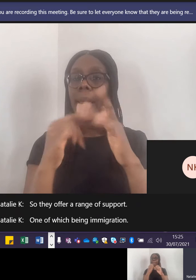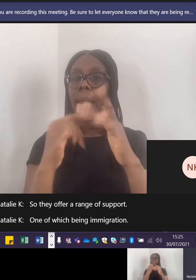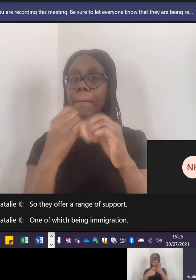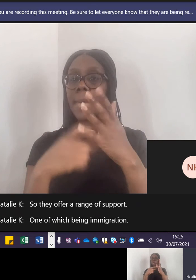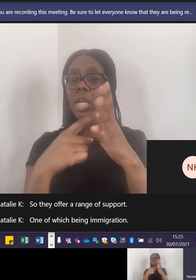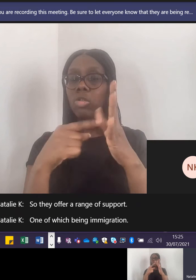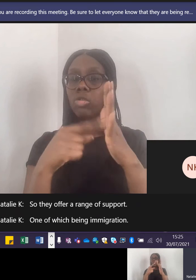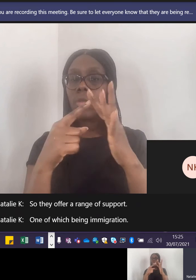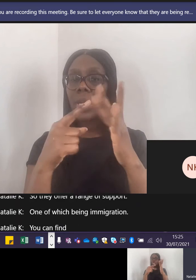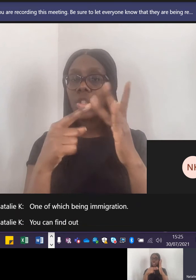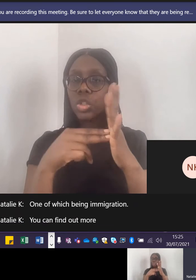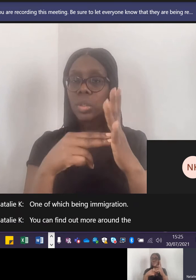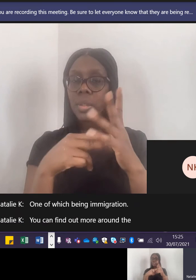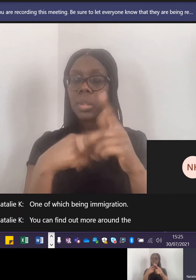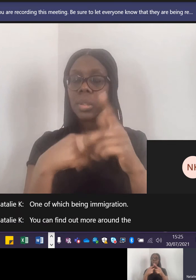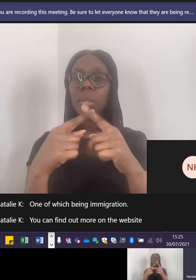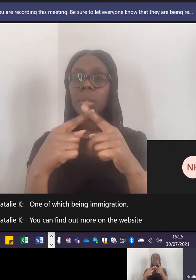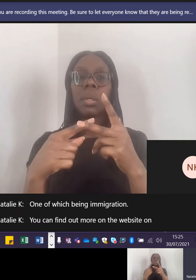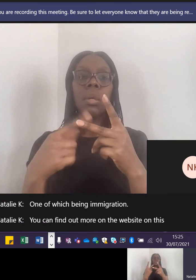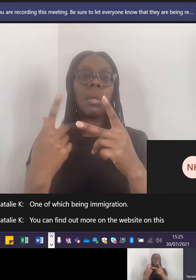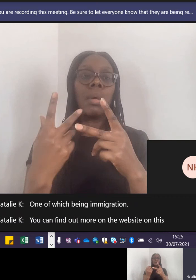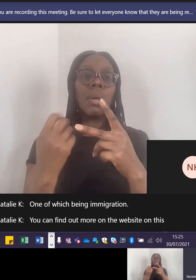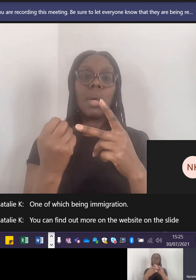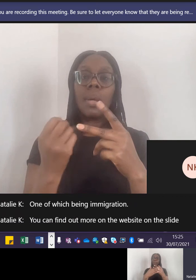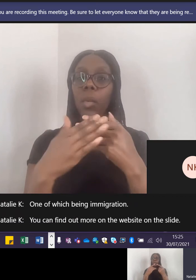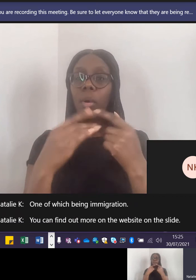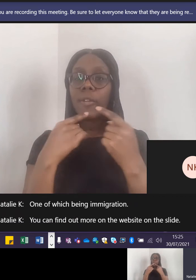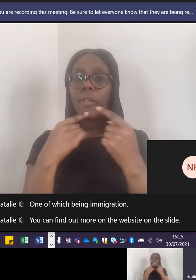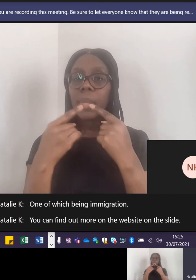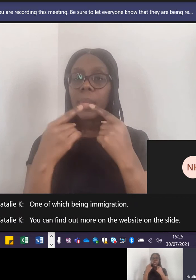You can find out more on the website on the slide.